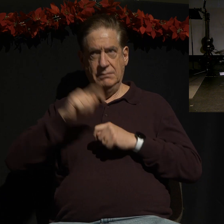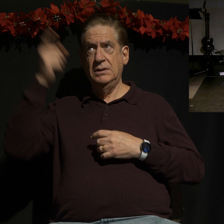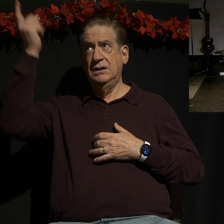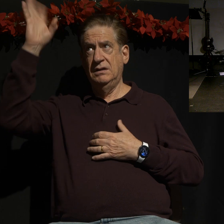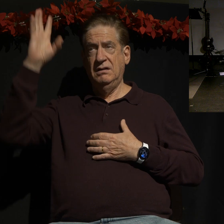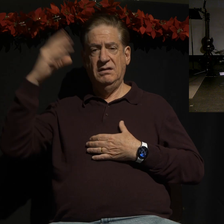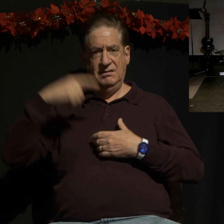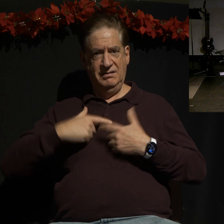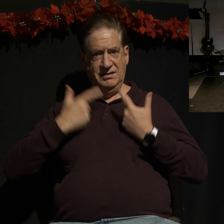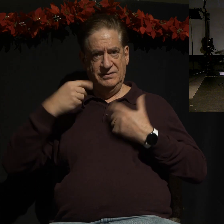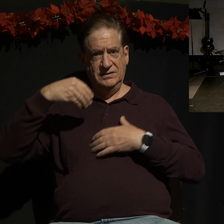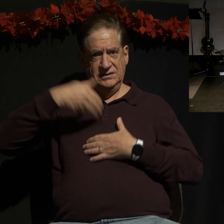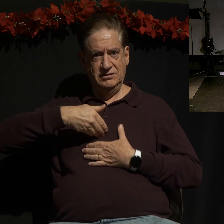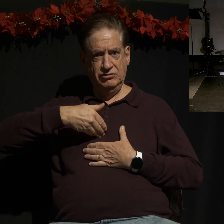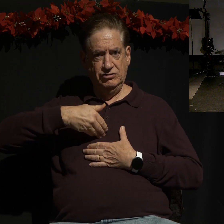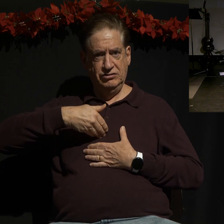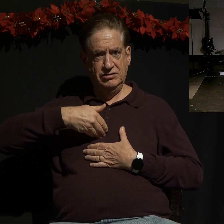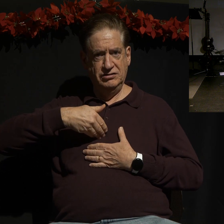dwells.